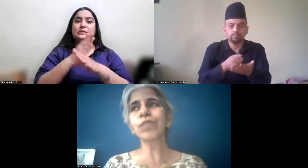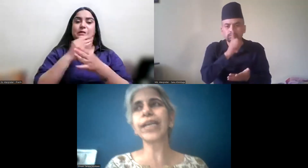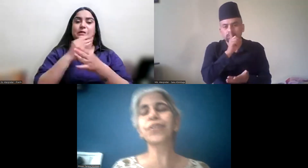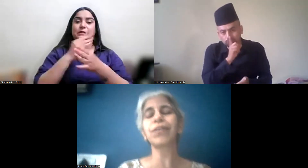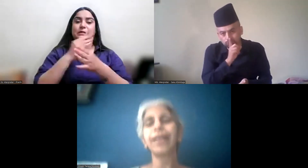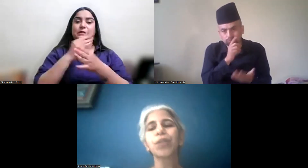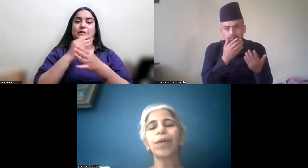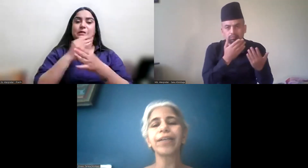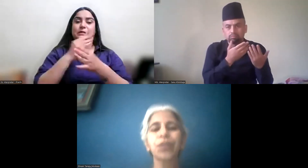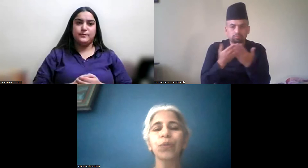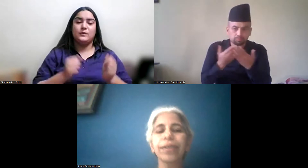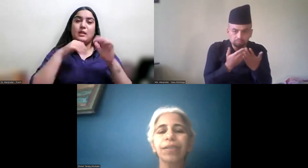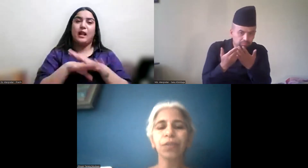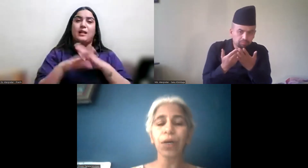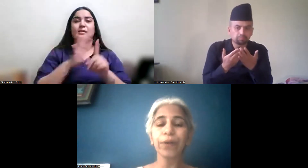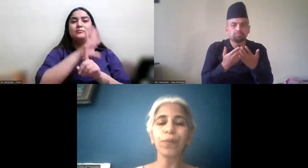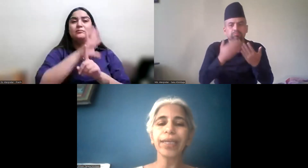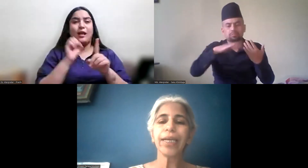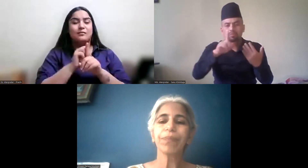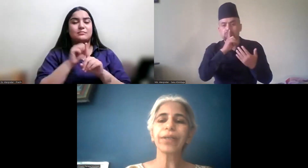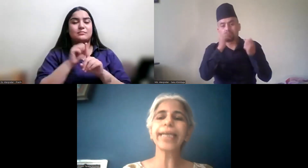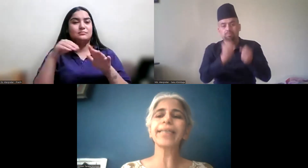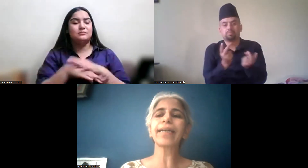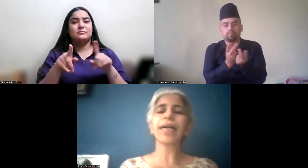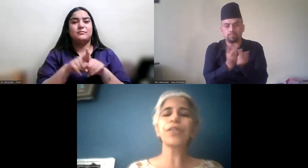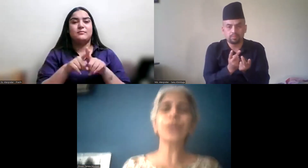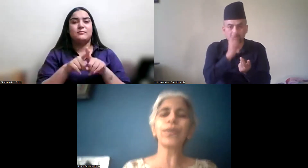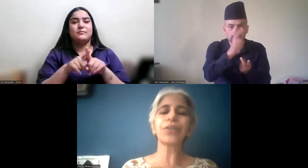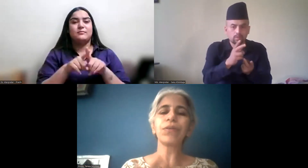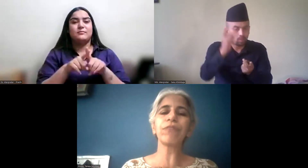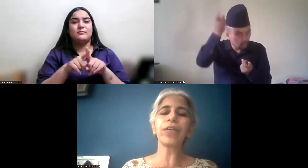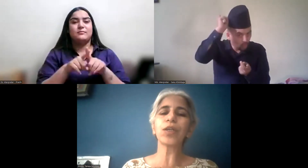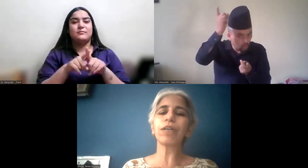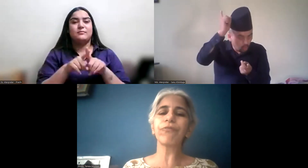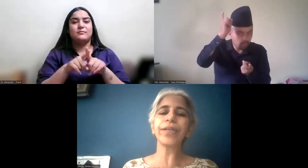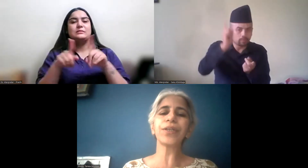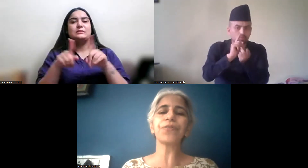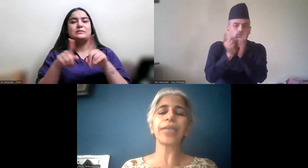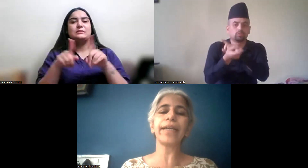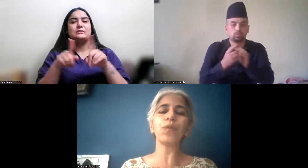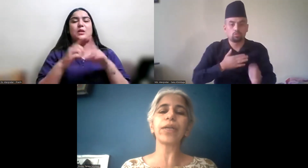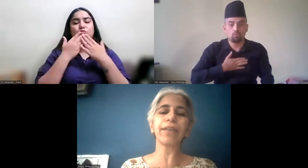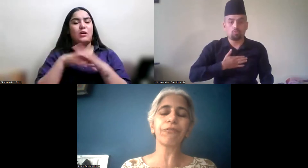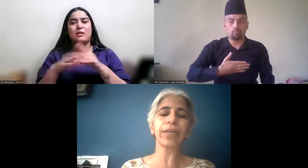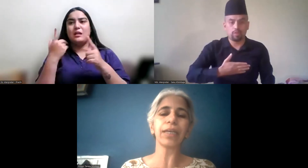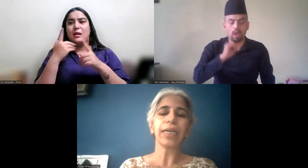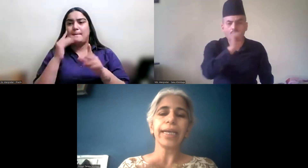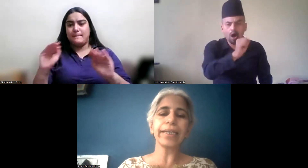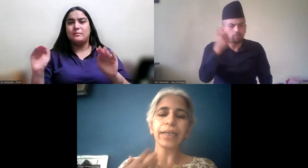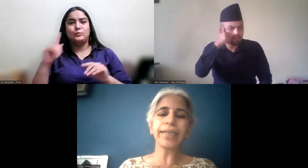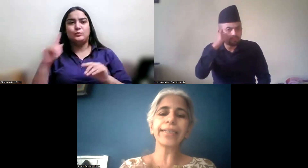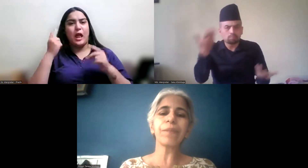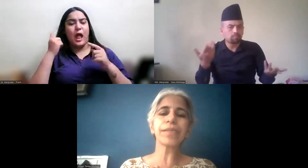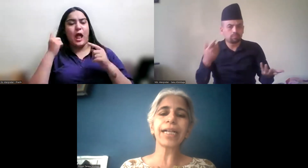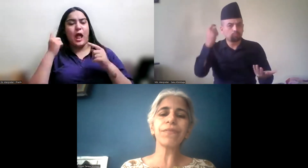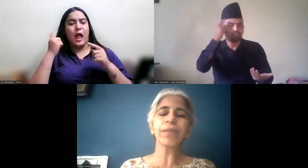schools make children as quiet students. So how do we create that culture where children feel confident of sharing what they feel and